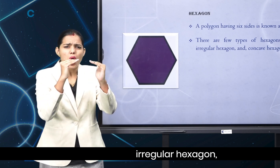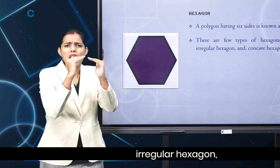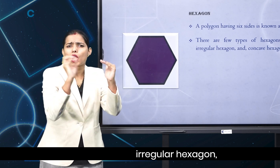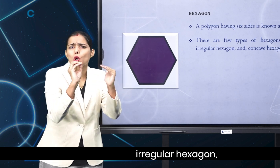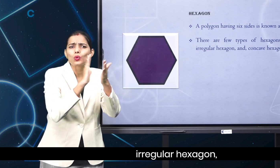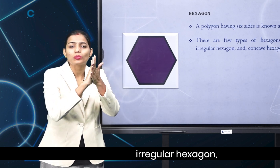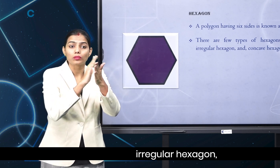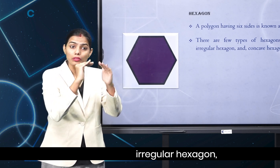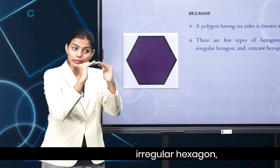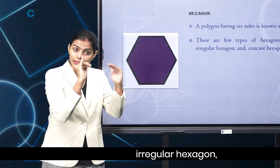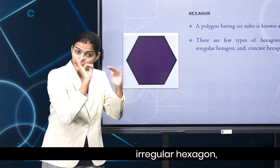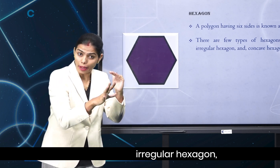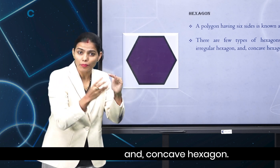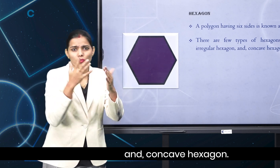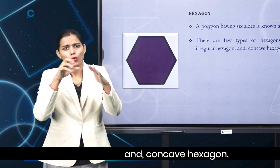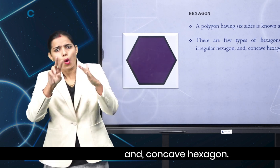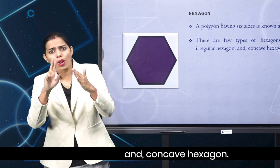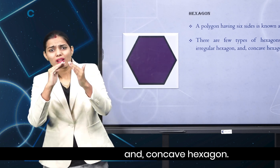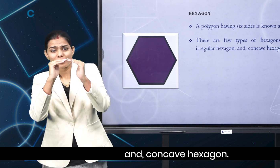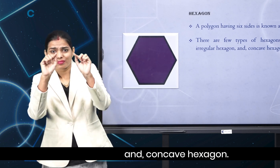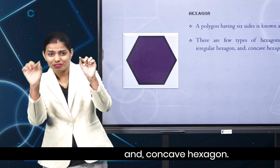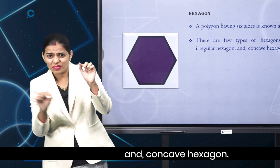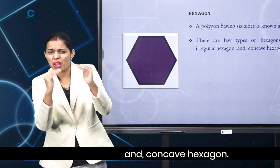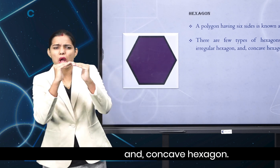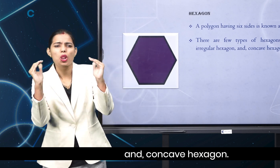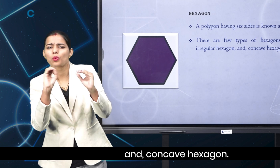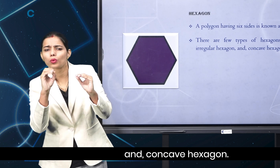irregular hexagon and concave hexagon.